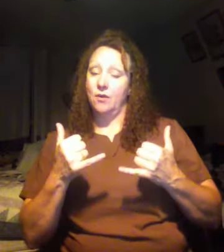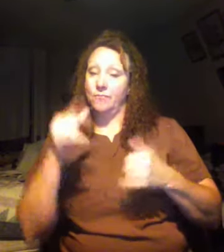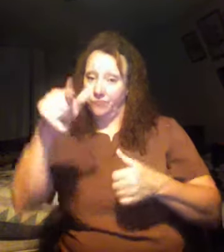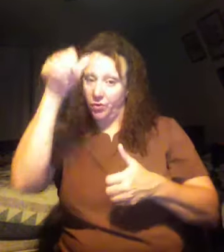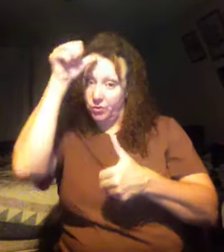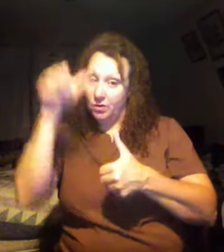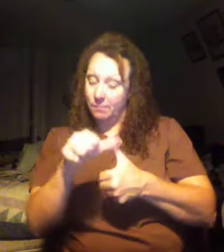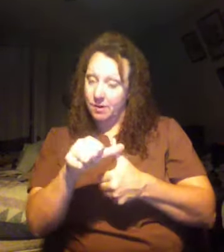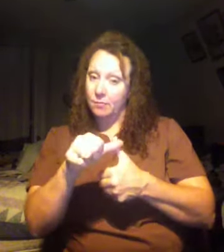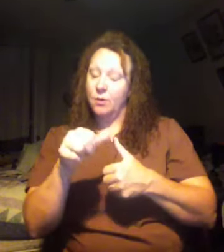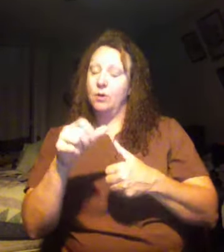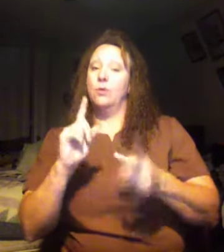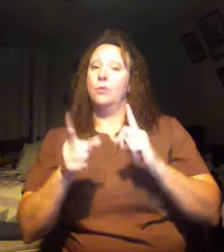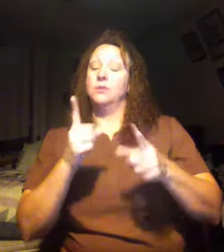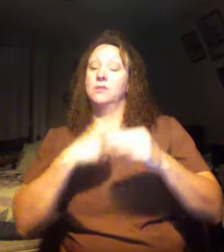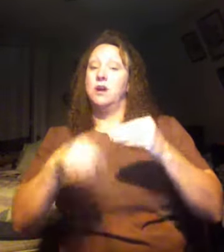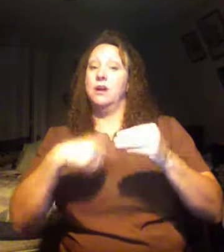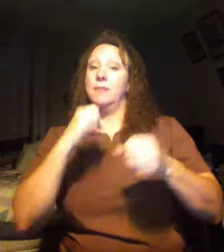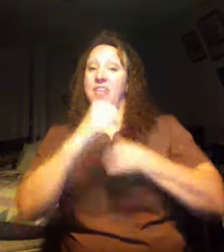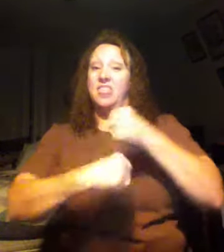No, 75. 76.